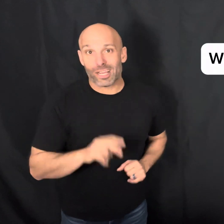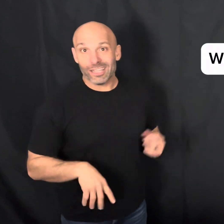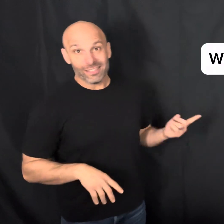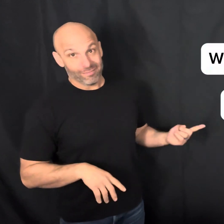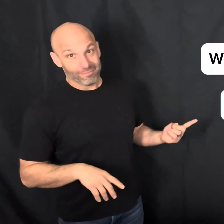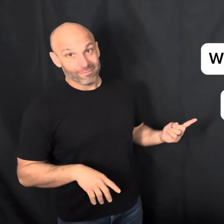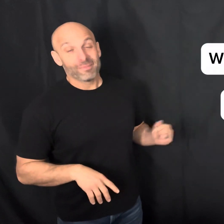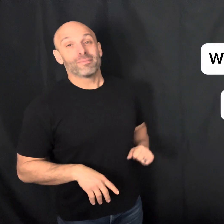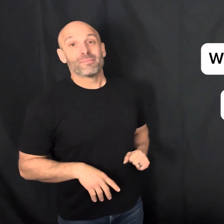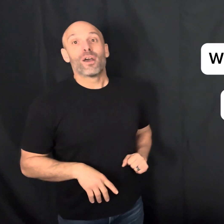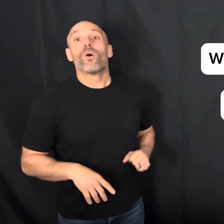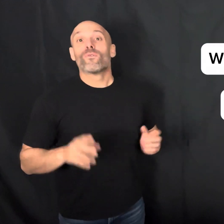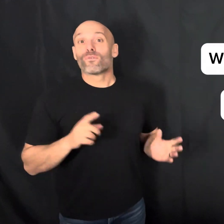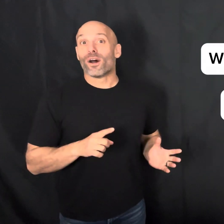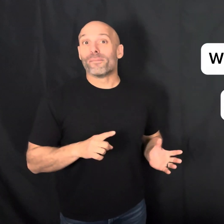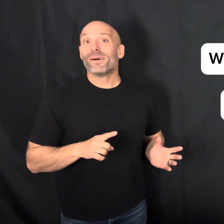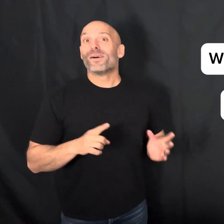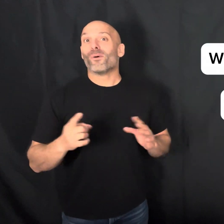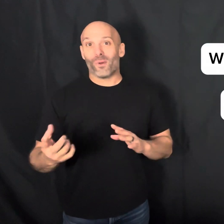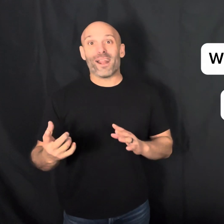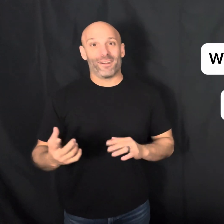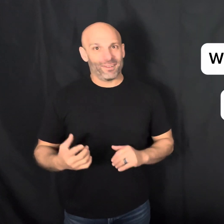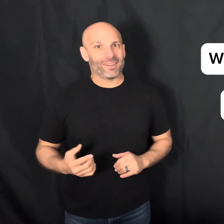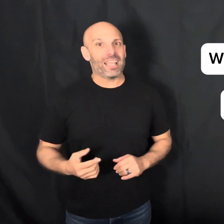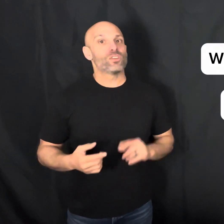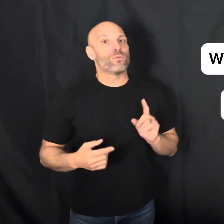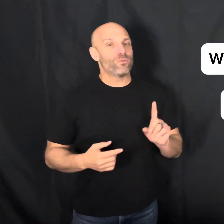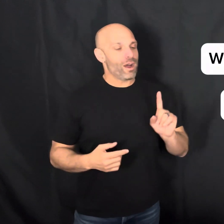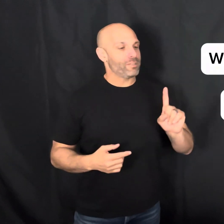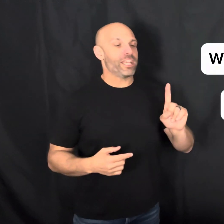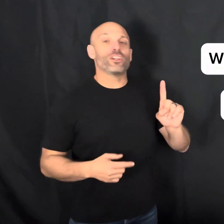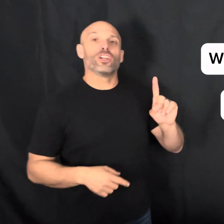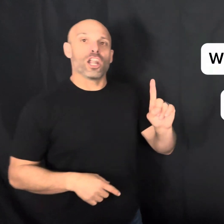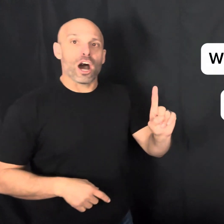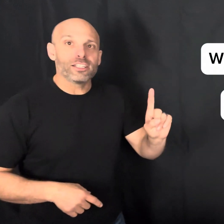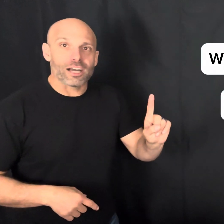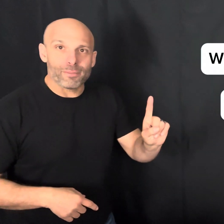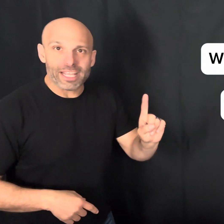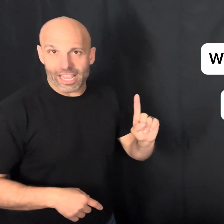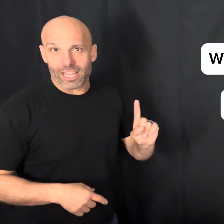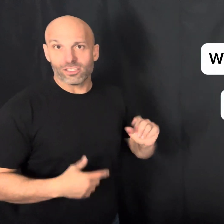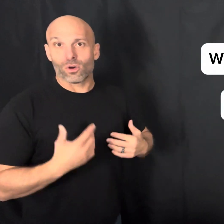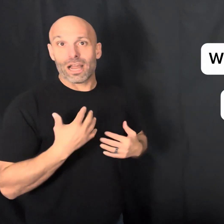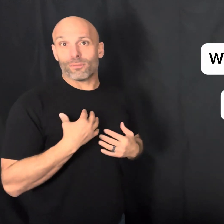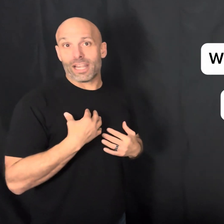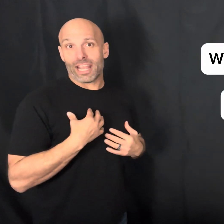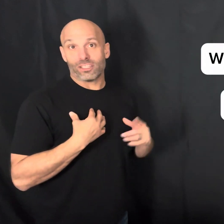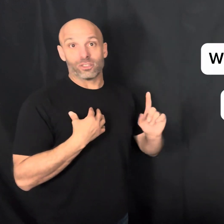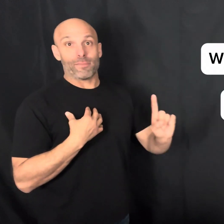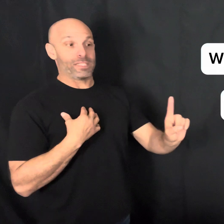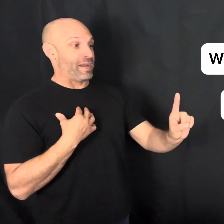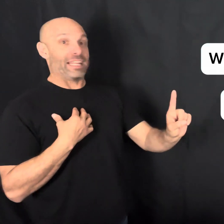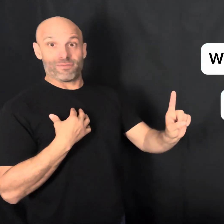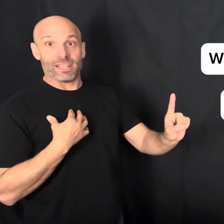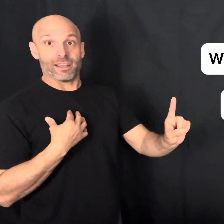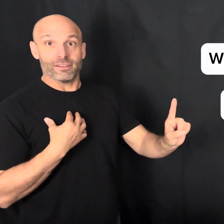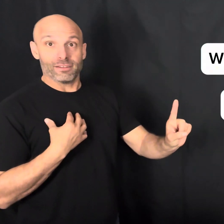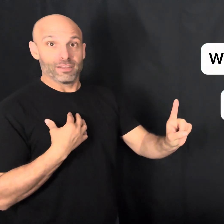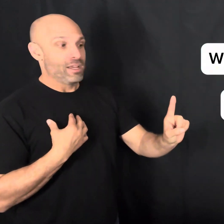signs. From where? Okay, so from, take your non-dominant hand. So I'm right-handed, so that means my left hand. I'm gonna